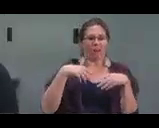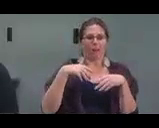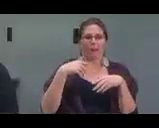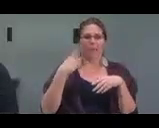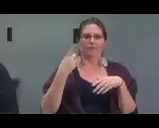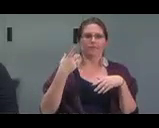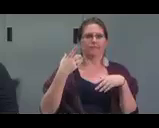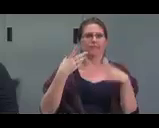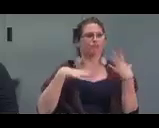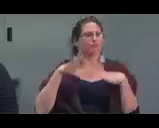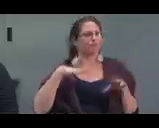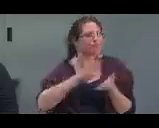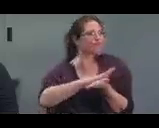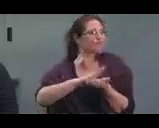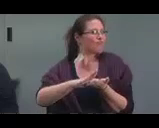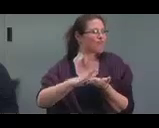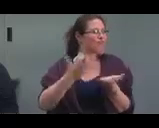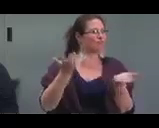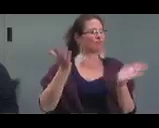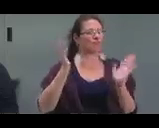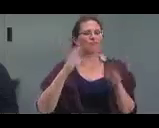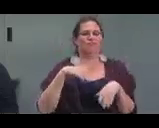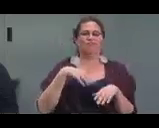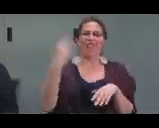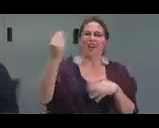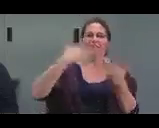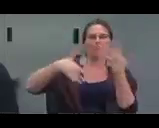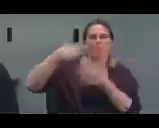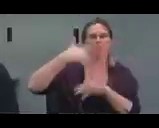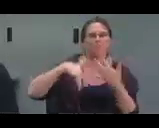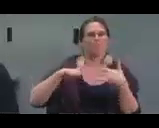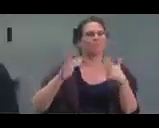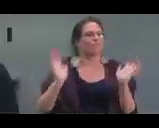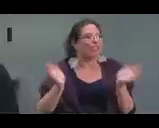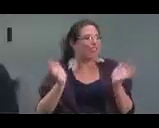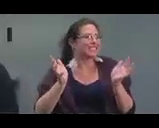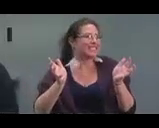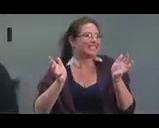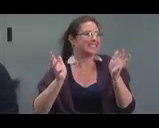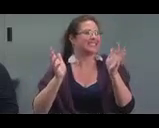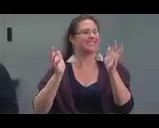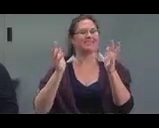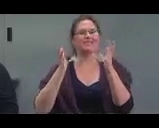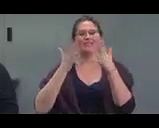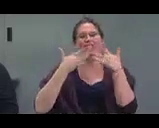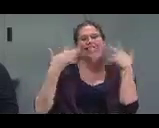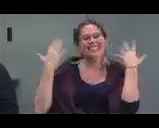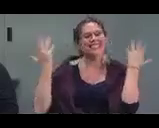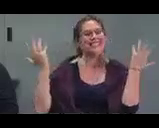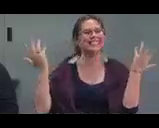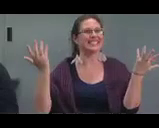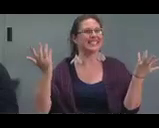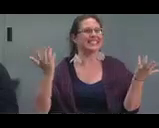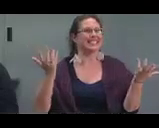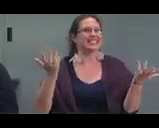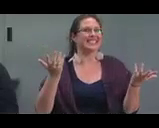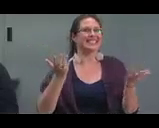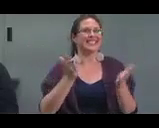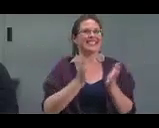They're dressed nicely. Maybe they're out and about being friendly, interacting with other people. You can